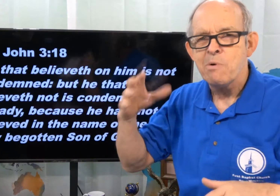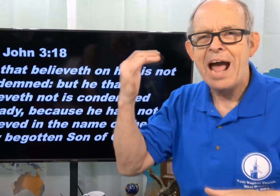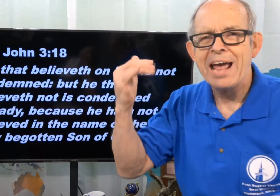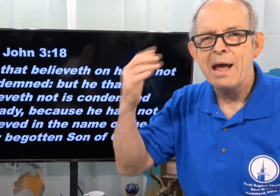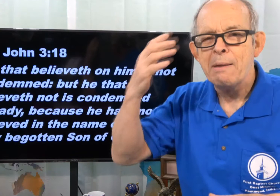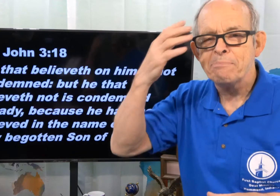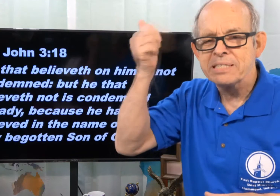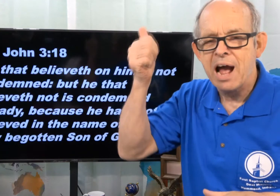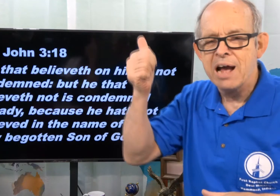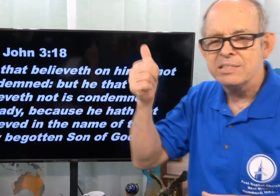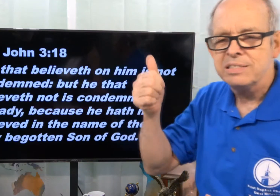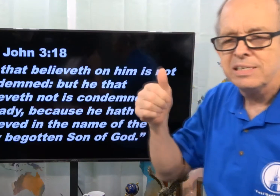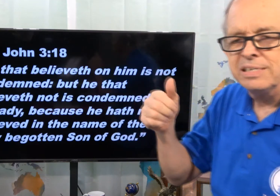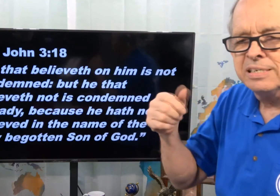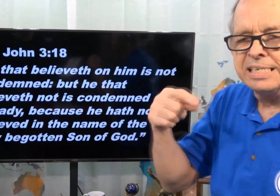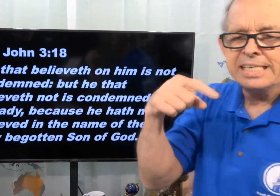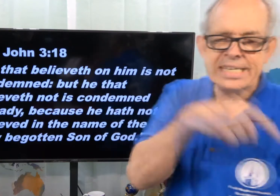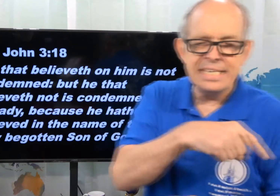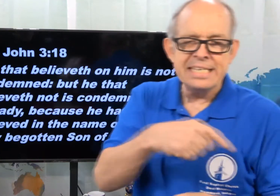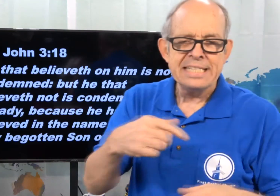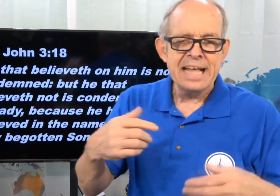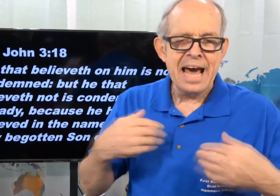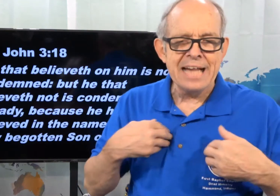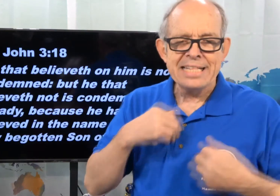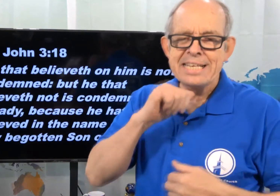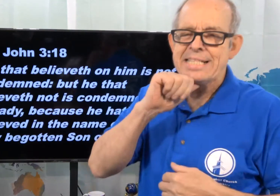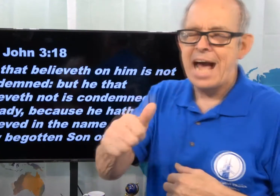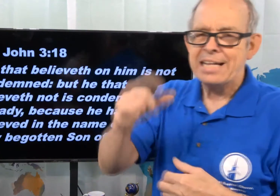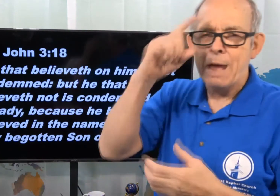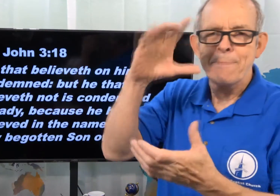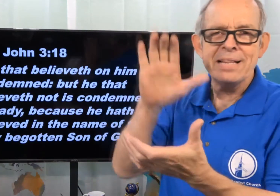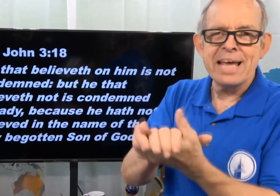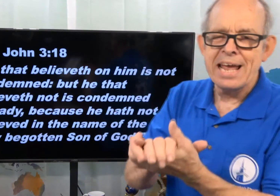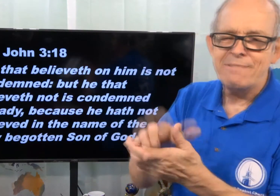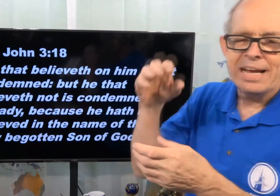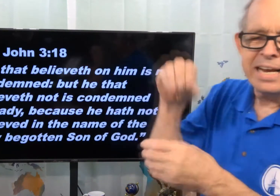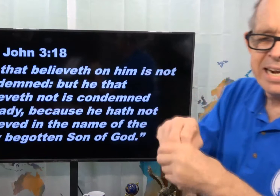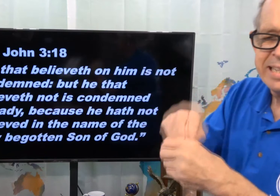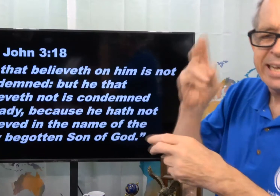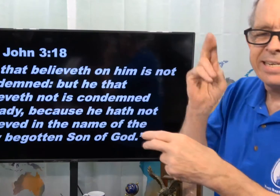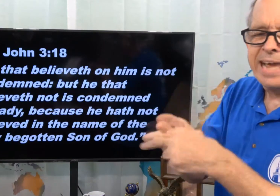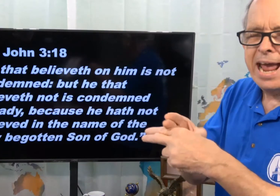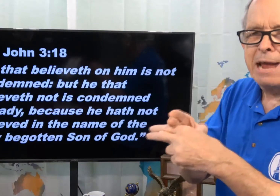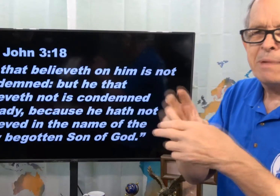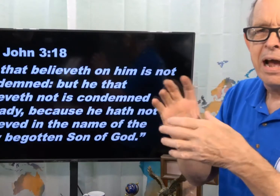Why? Because he has not believed in the name of